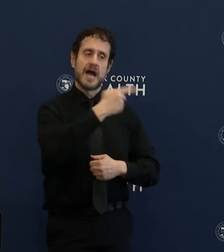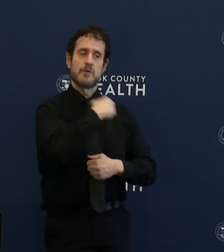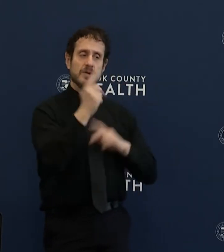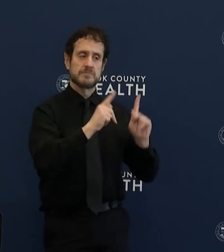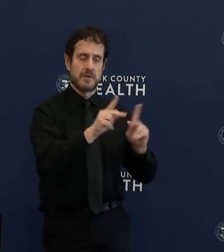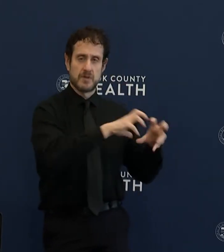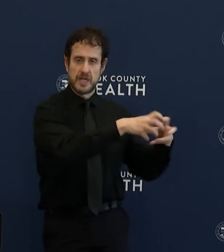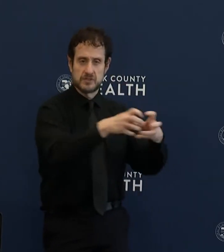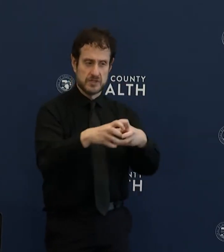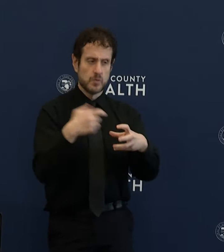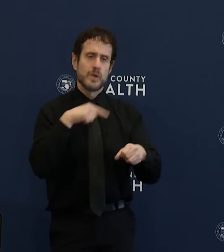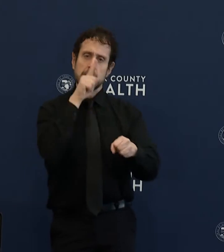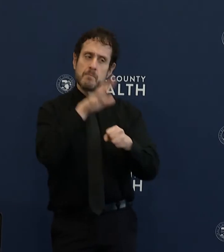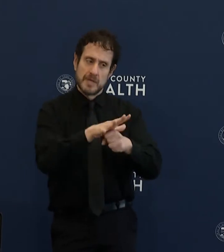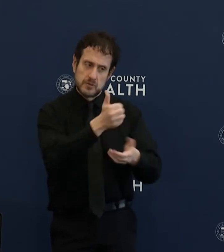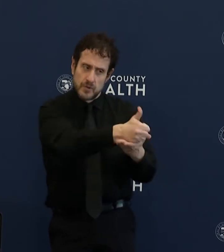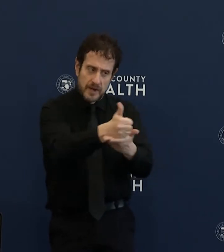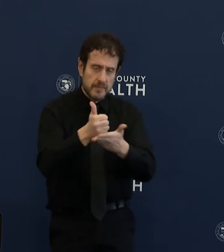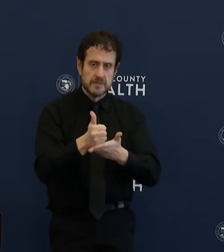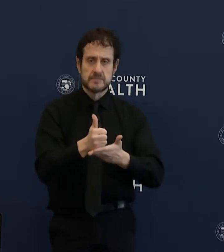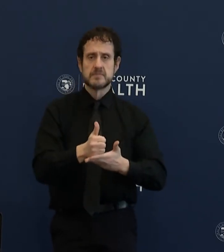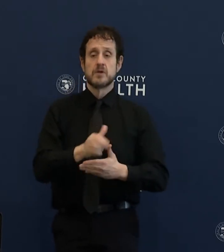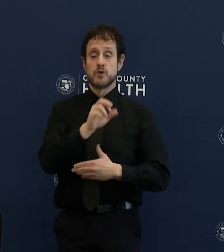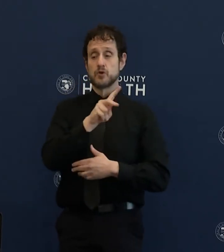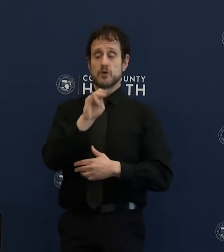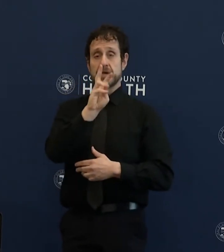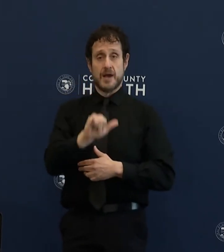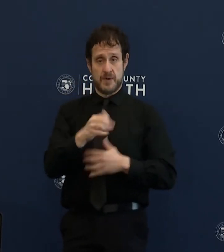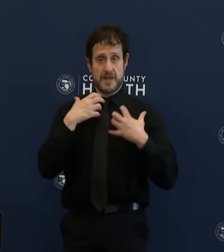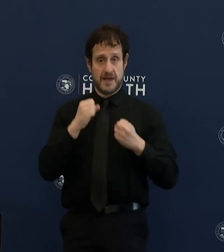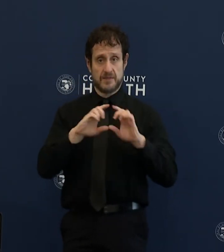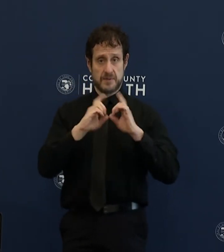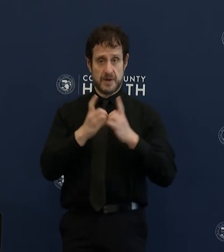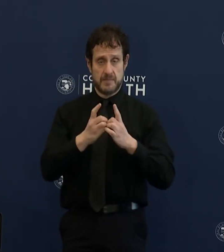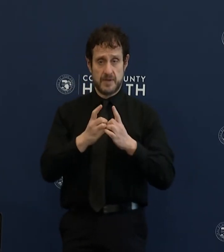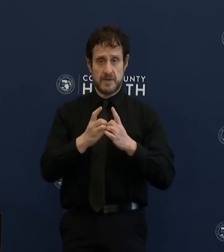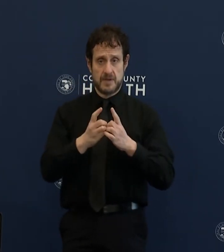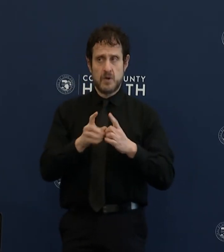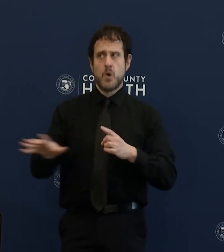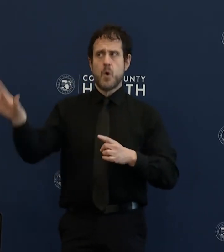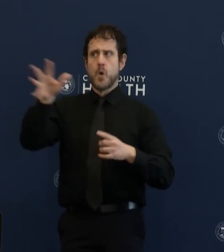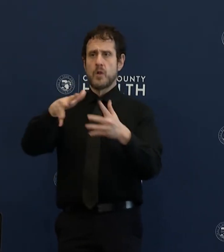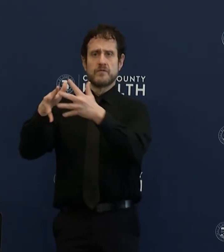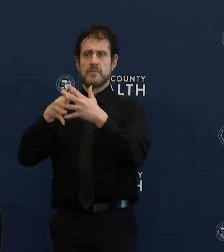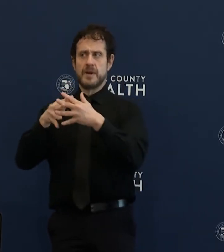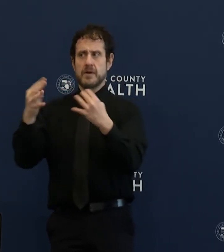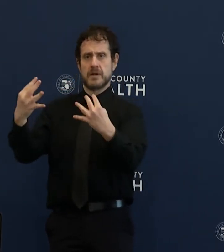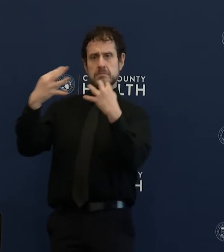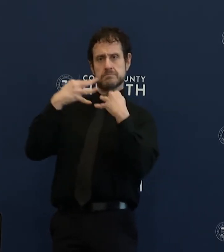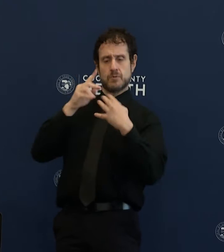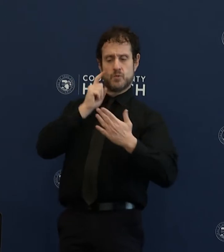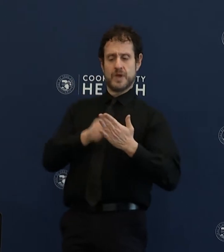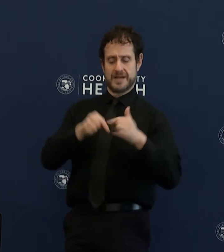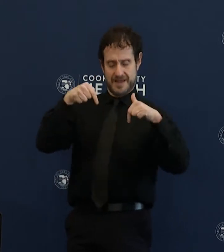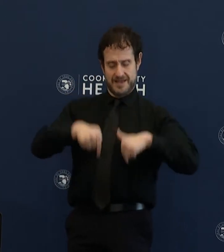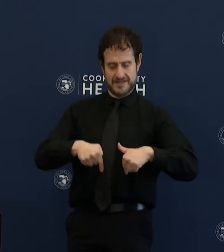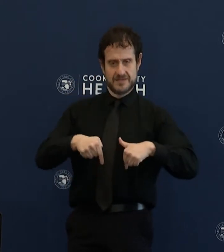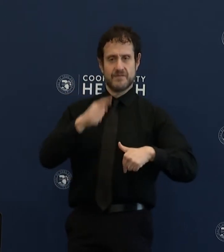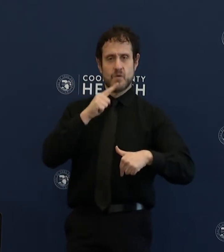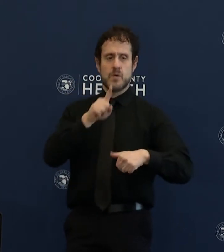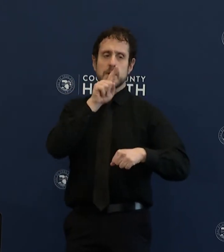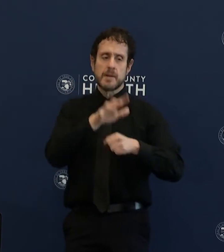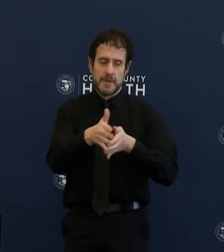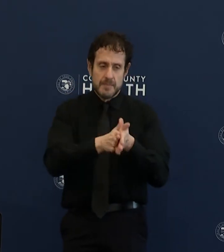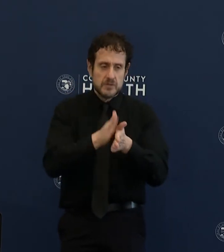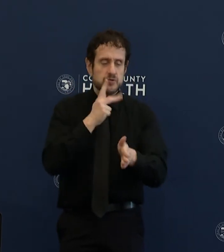commitment. Cook County Health is recognized across the country and, quite frankly, the globe for its commitment to patient care,